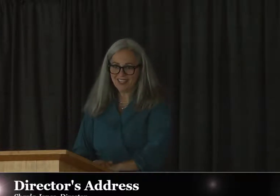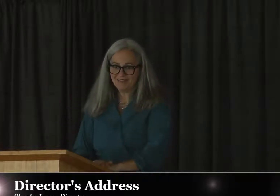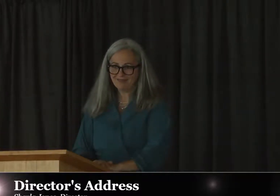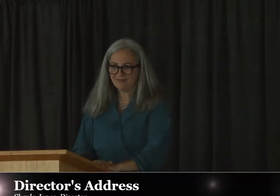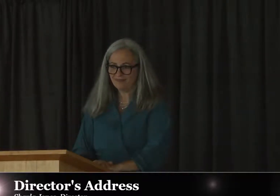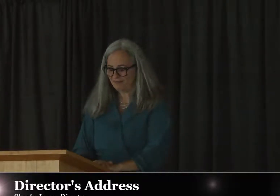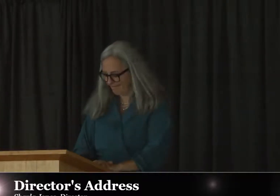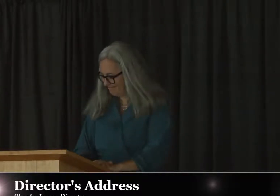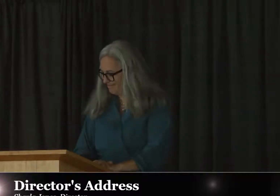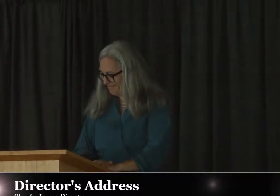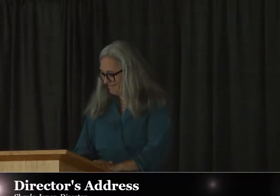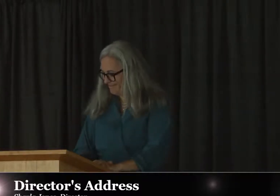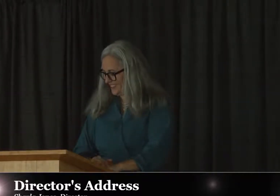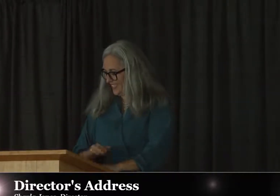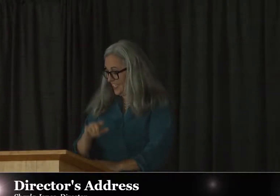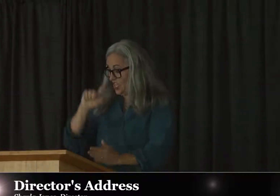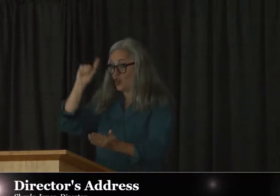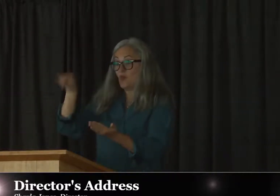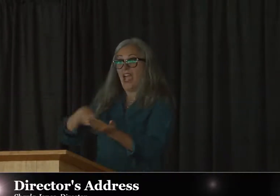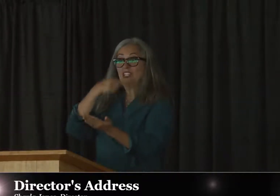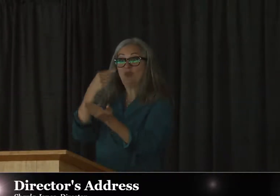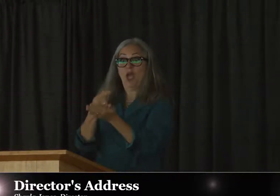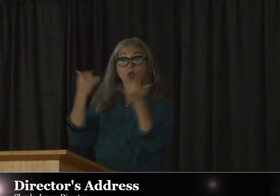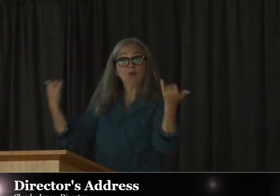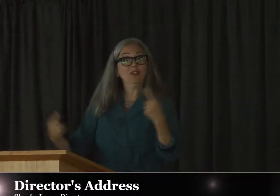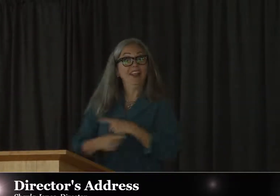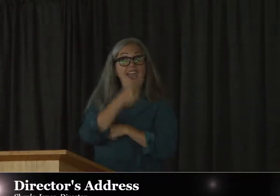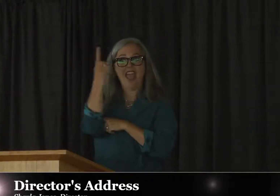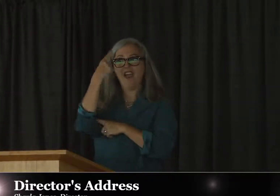to survive and succeed during COVID.